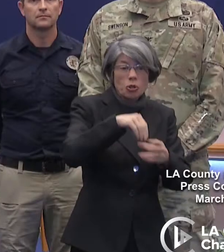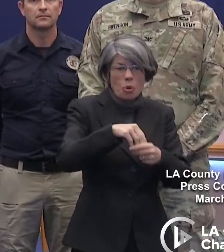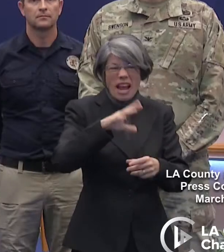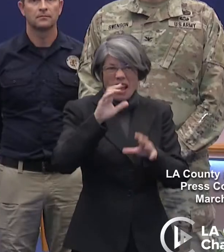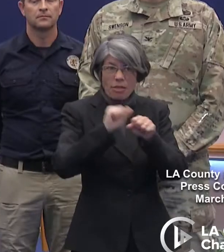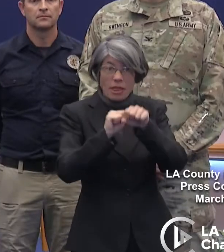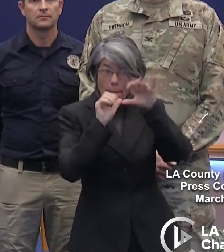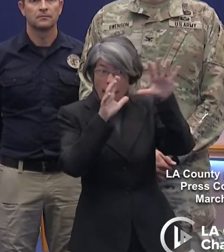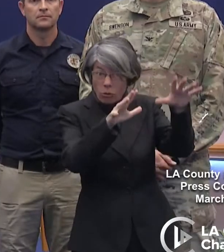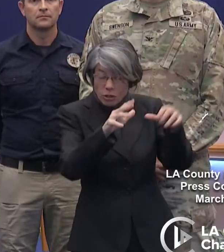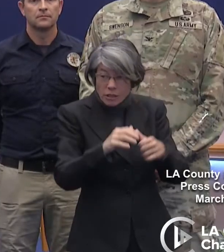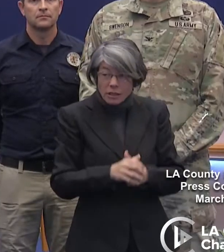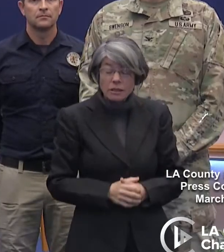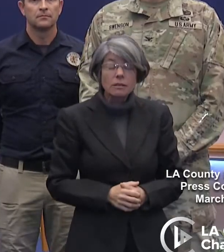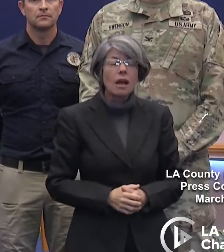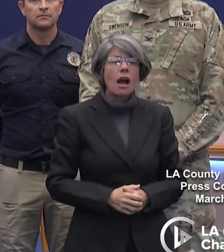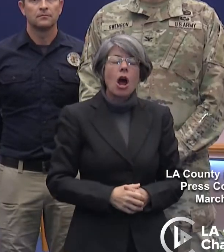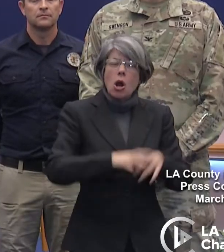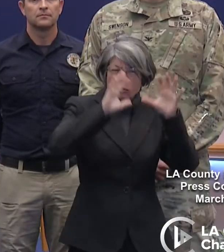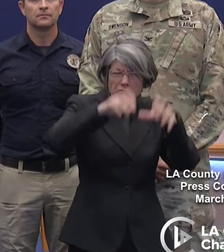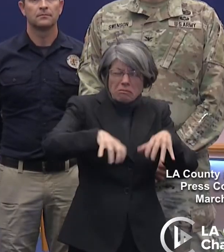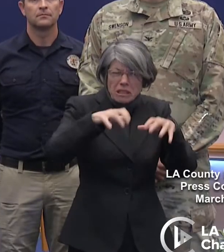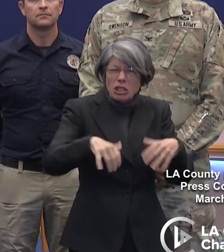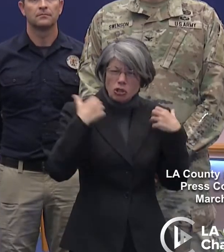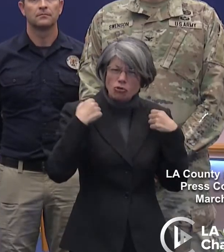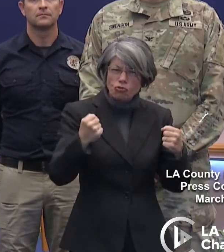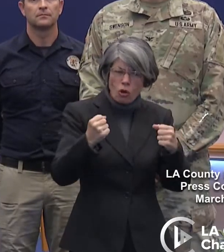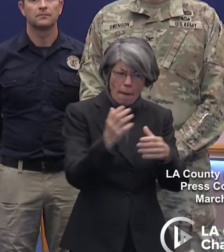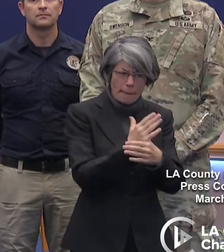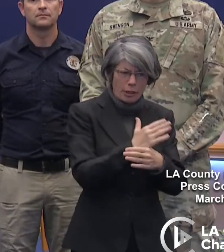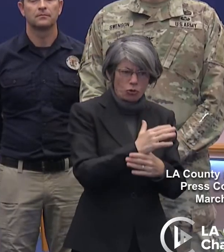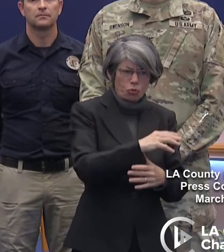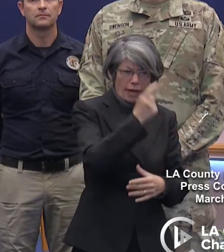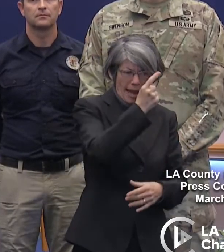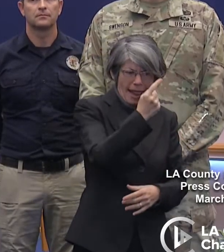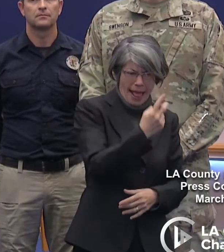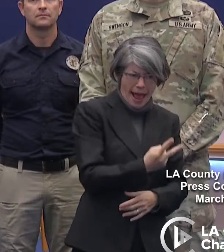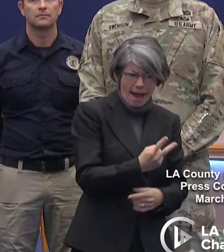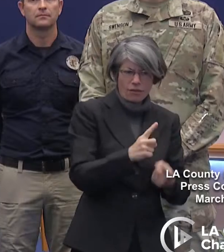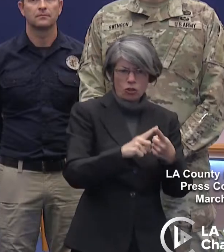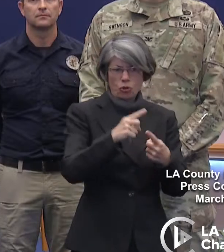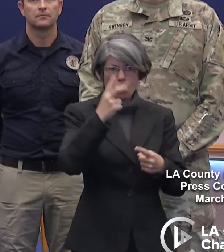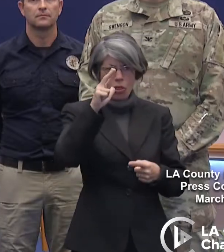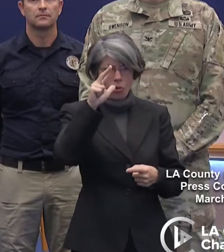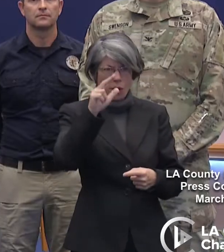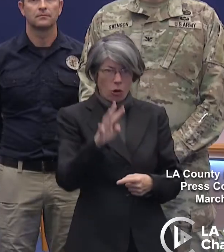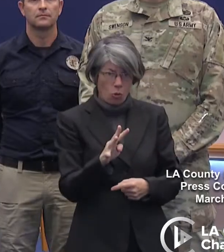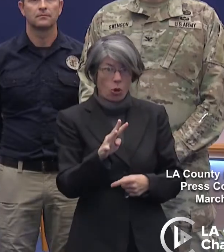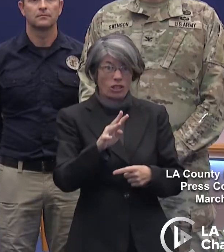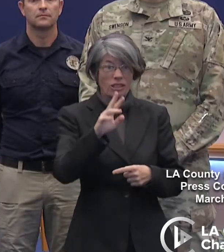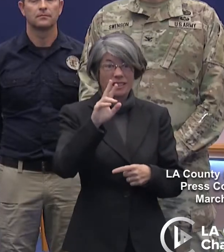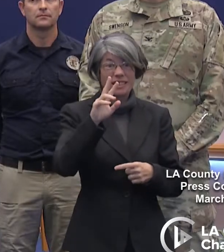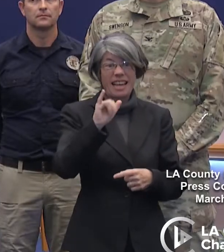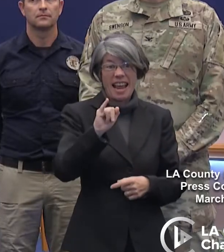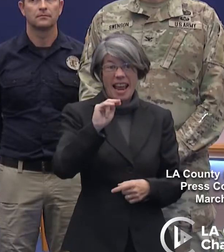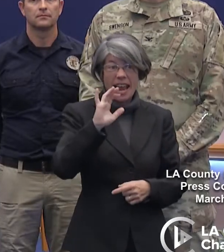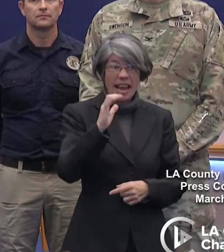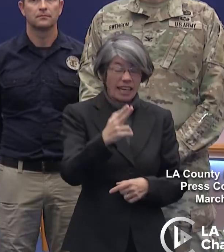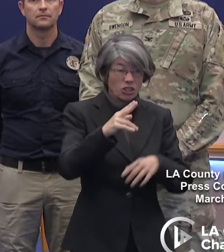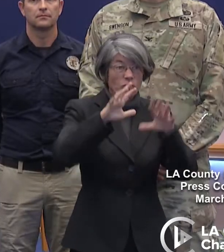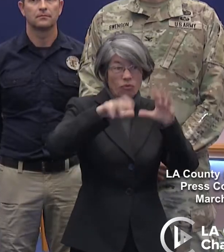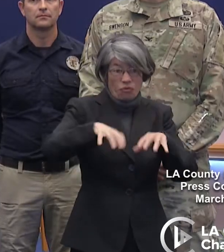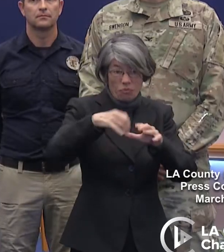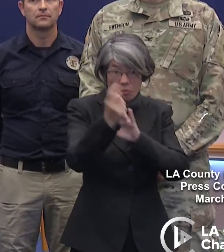foothills and mountains. Rainfall intensities between 1/2 to 3/4 of an inch per hour, with about a 20% chance of